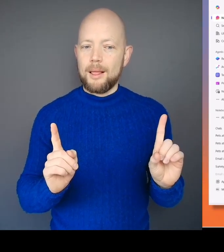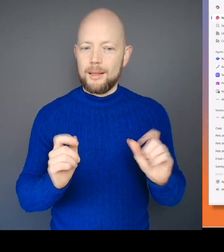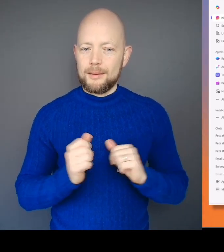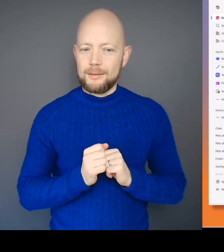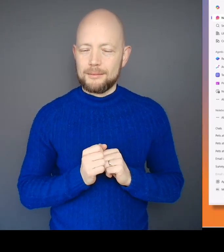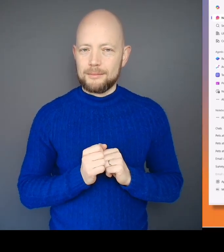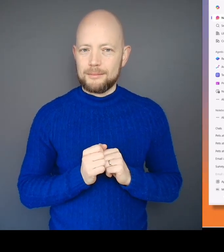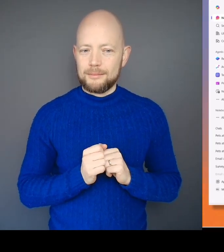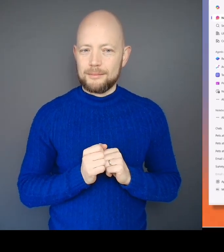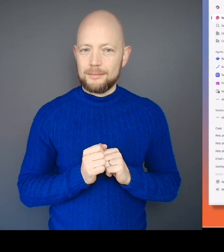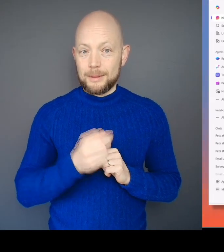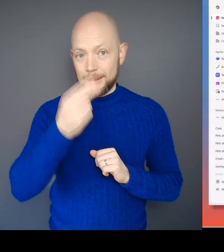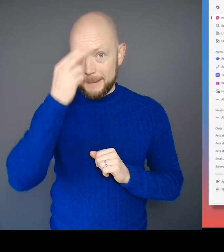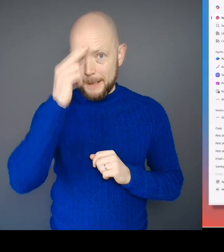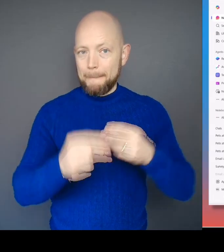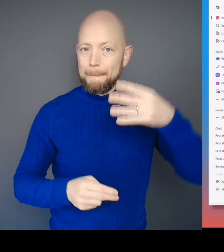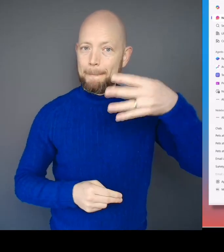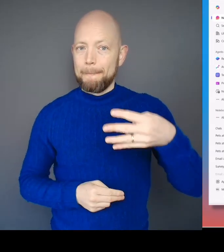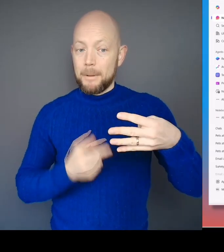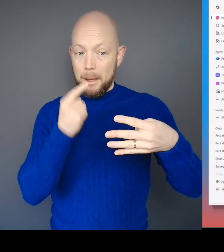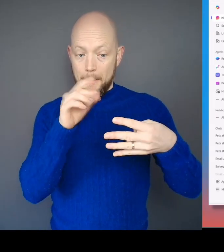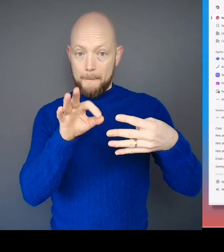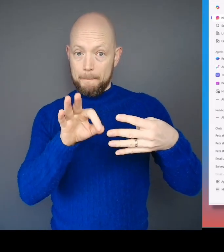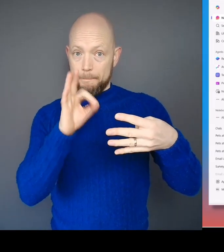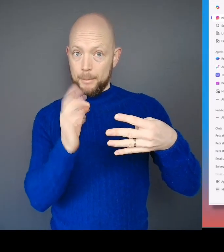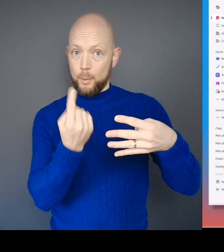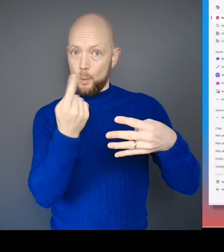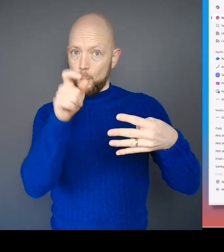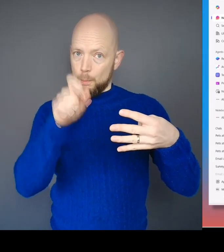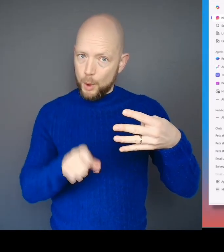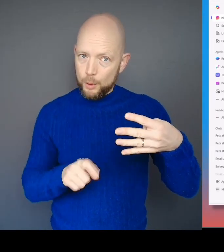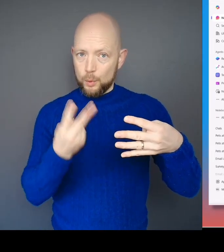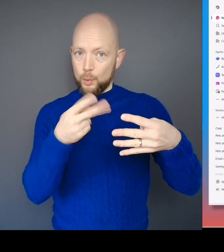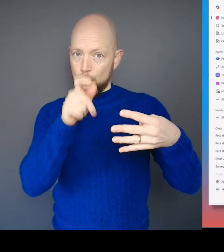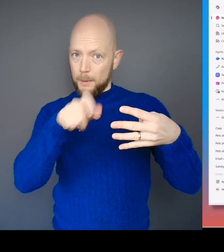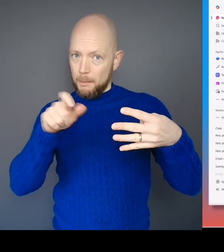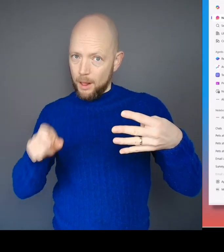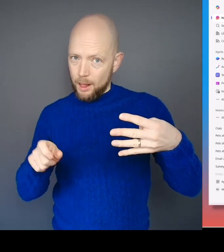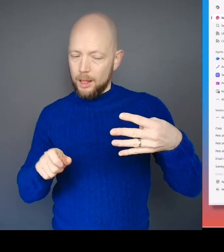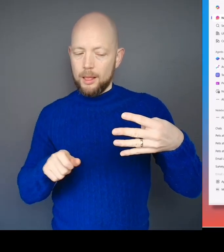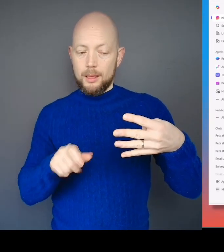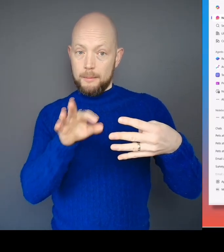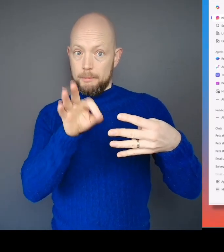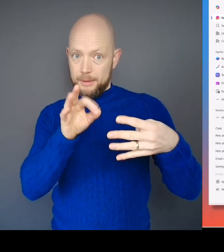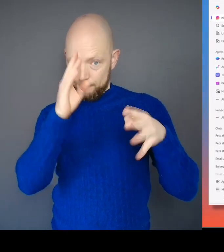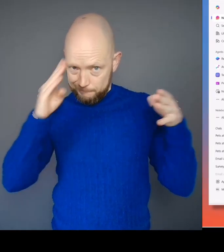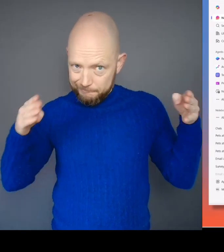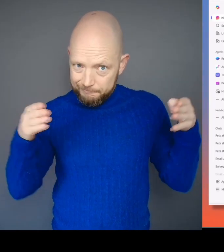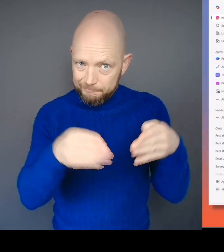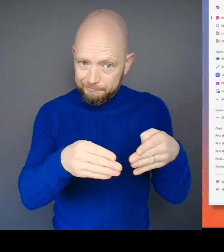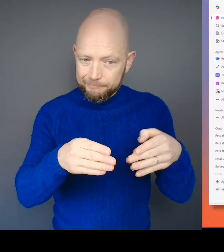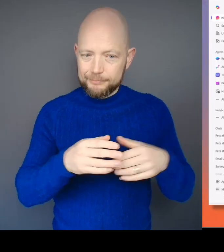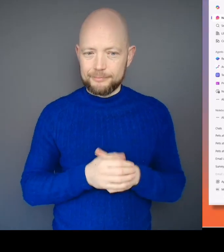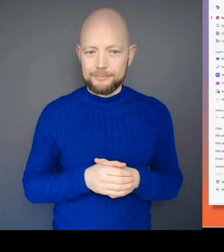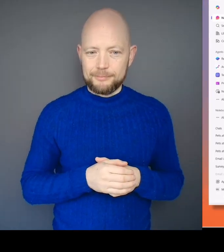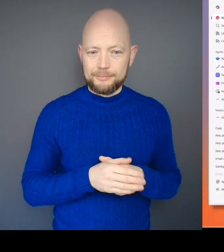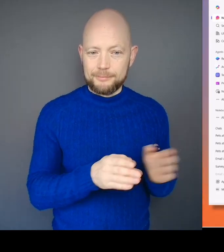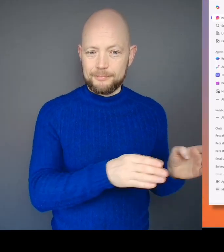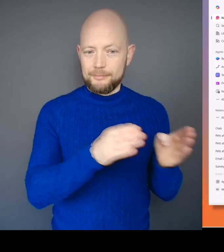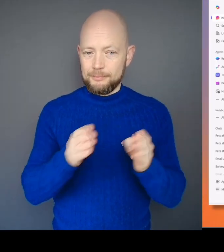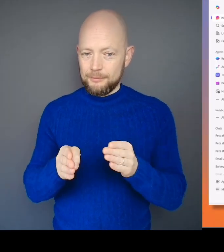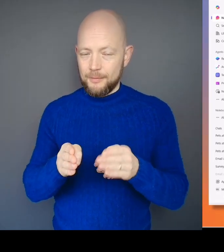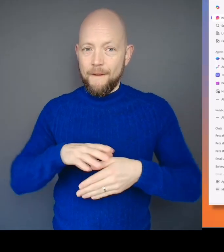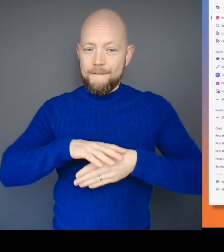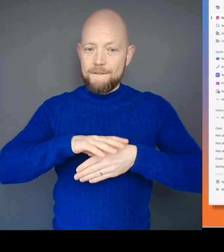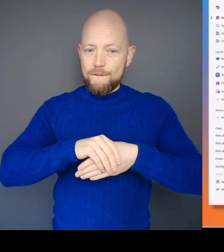by different things. So let's say I just want to see people. This is giving me the people that I collaborate with the most, the files